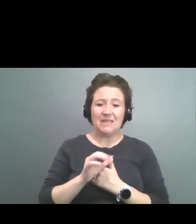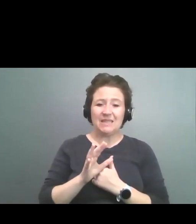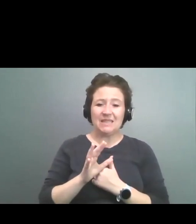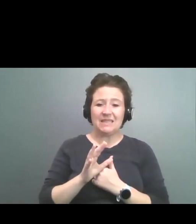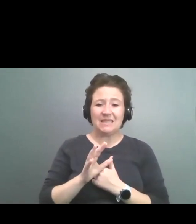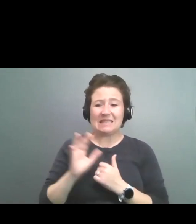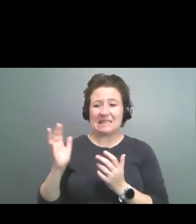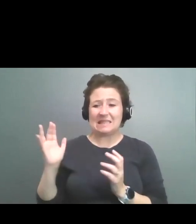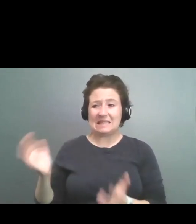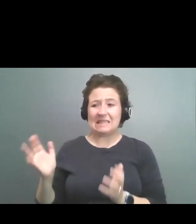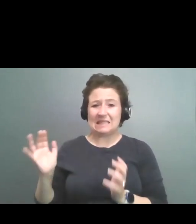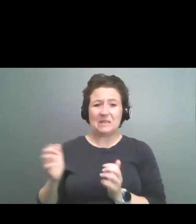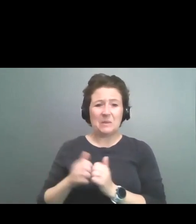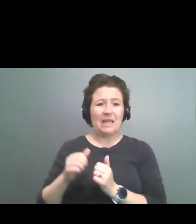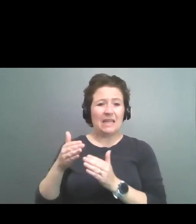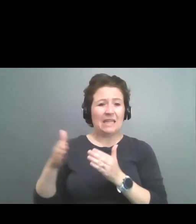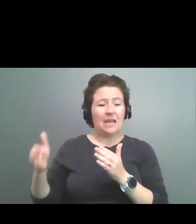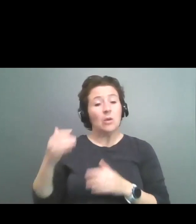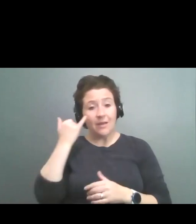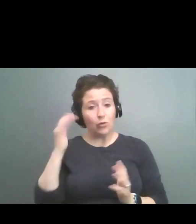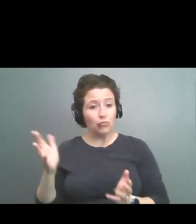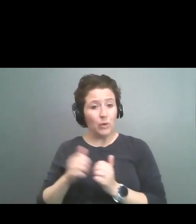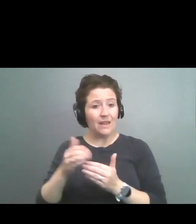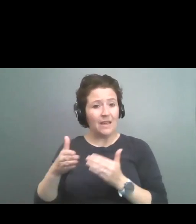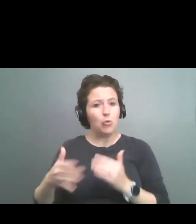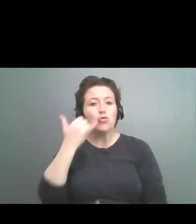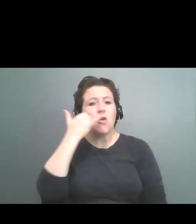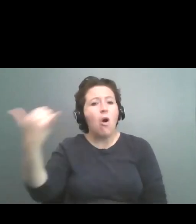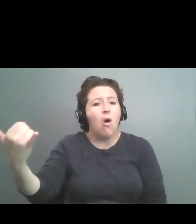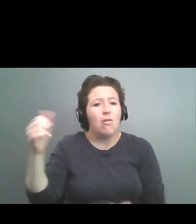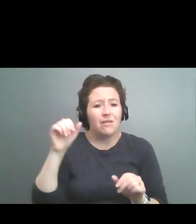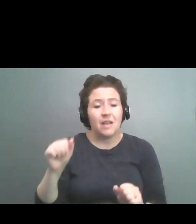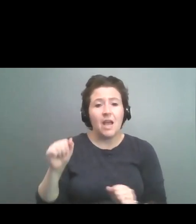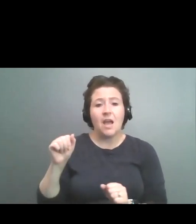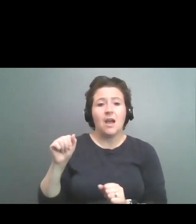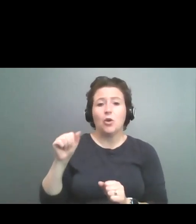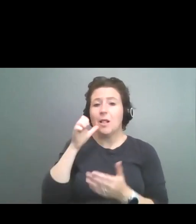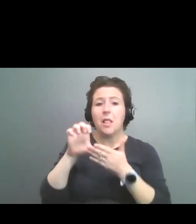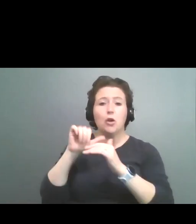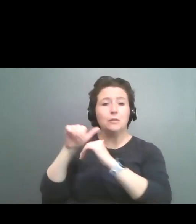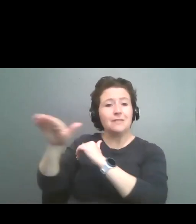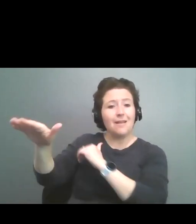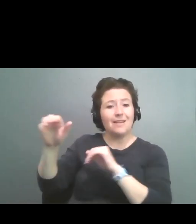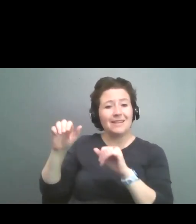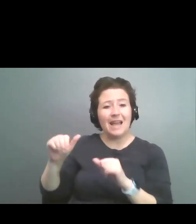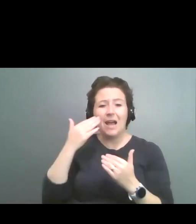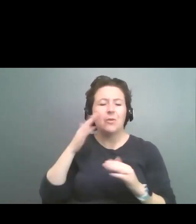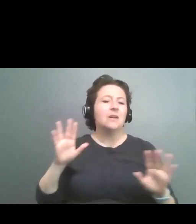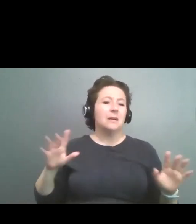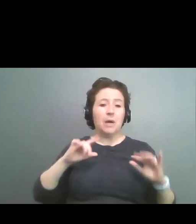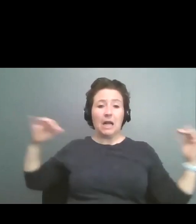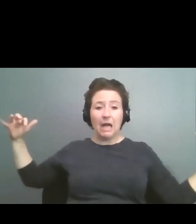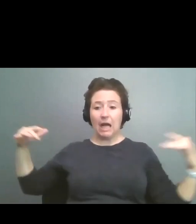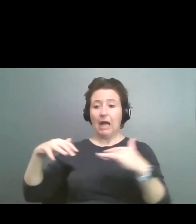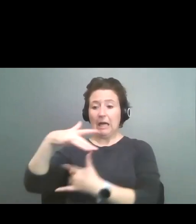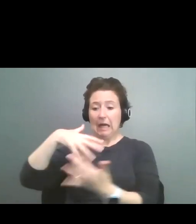visit with your neighbors. I mean, if you want to talk to your neighbors, call them on the phone, send them a greeting card. I don't know, but gathering in